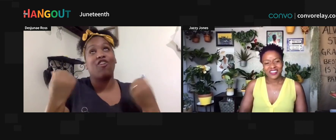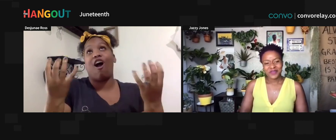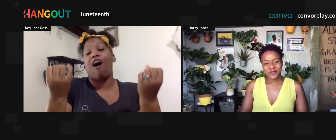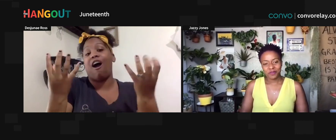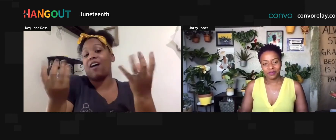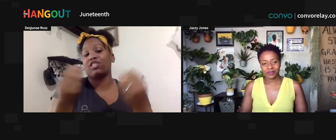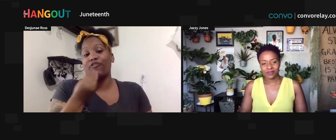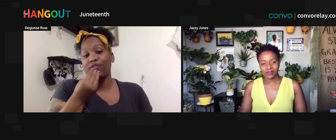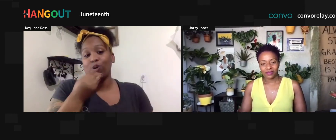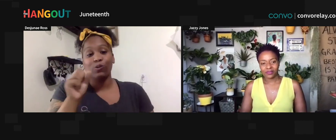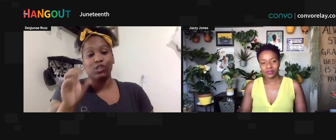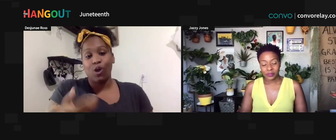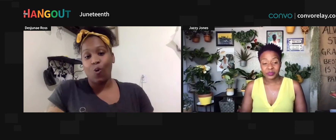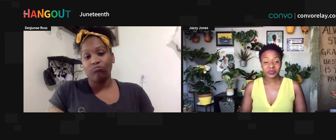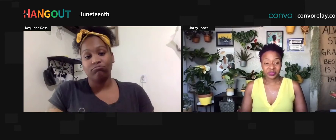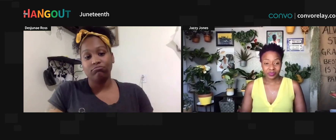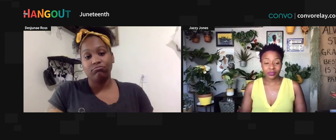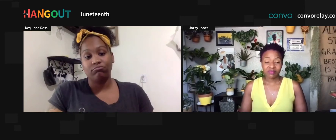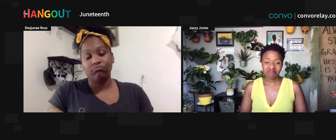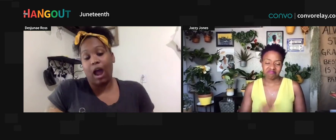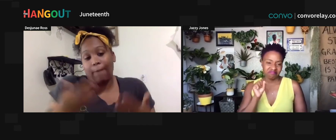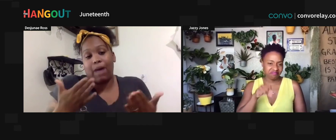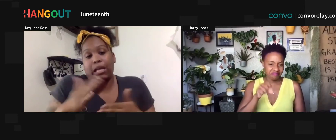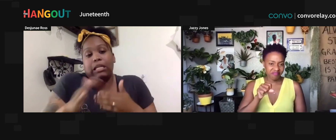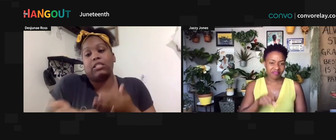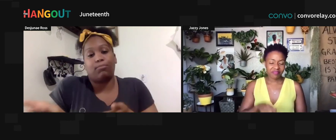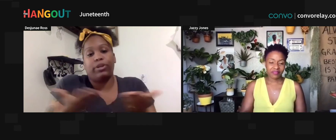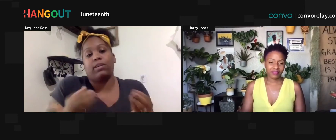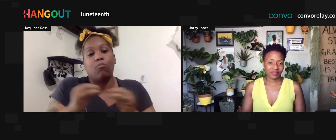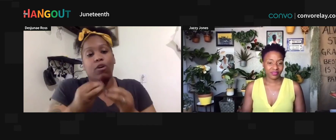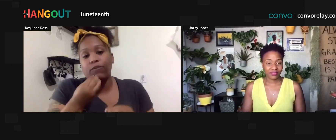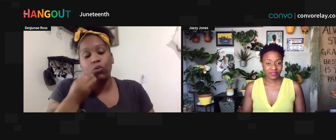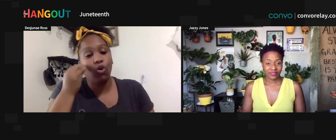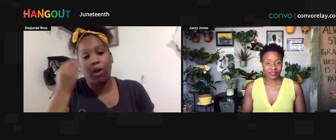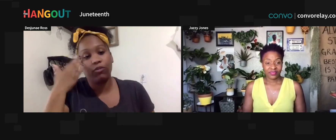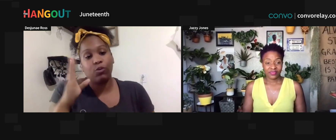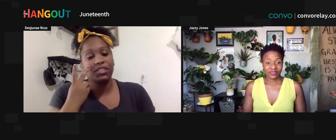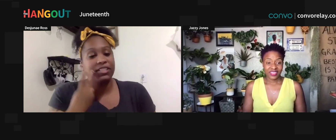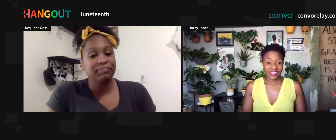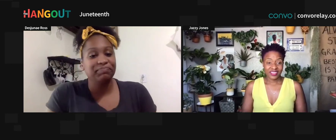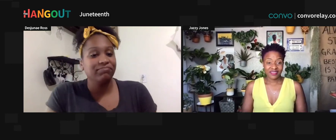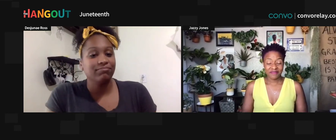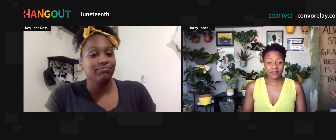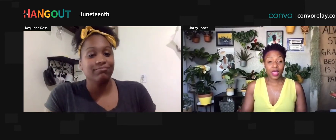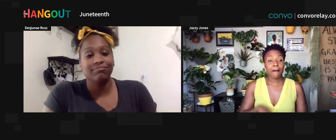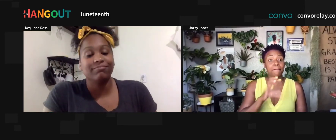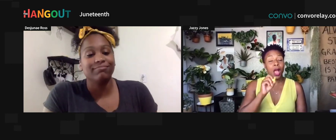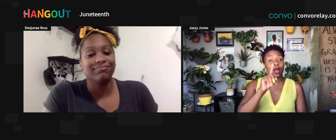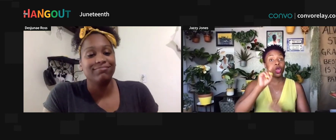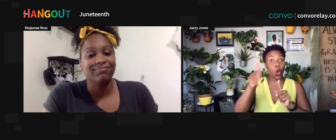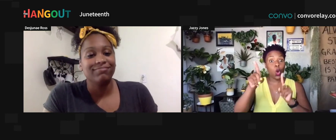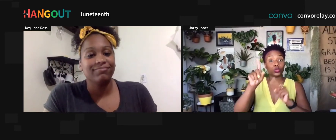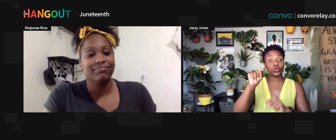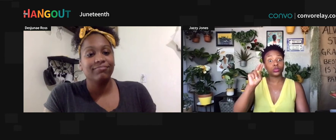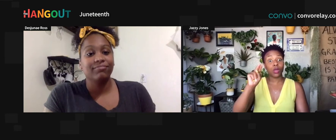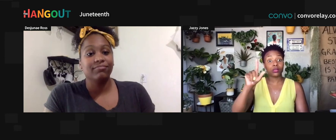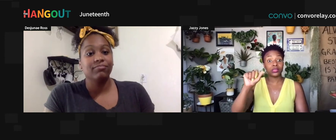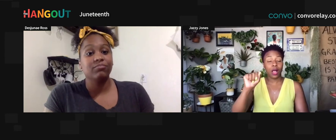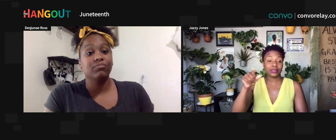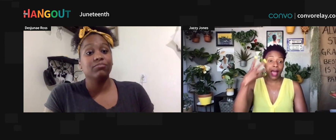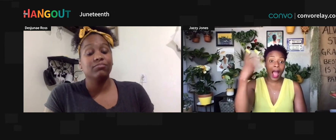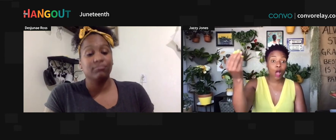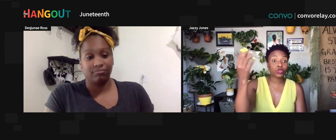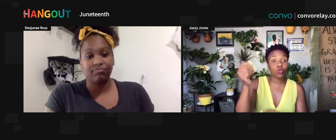I'm not going to cook. I'm going to Tulsa, and I know they have all the types of food down there. So, I mean, maybe I'll be bringing more food back